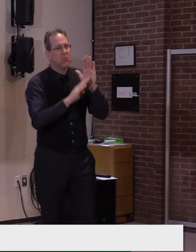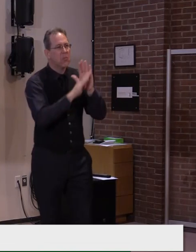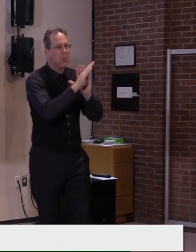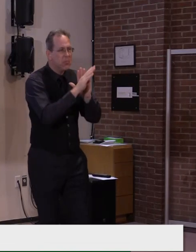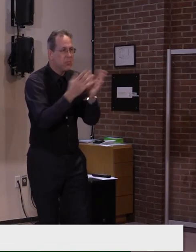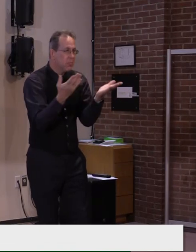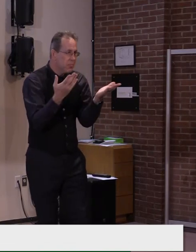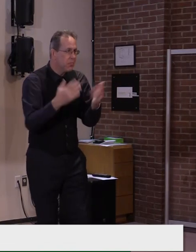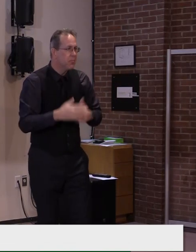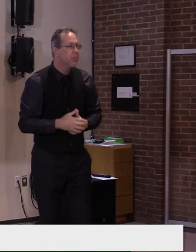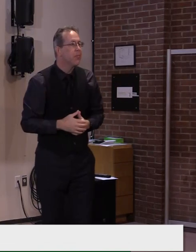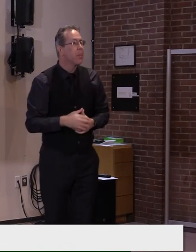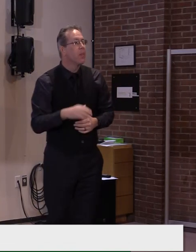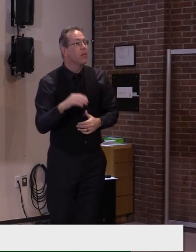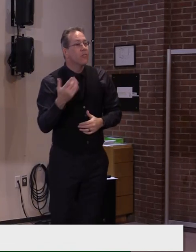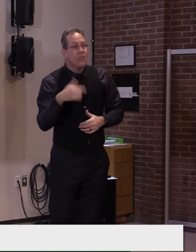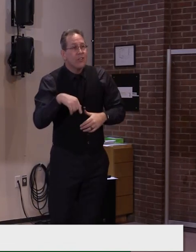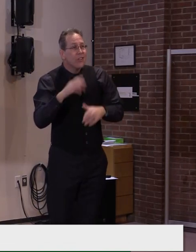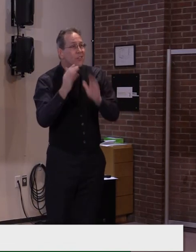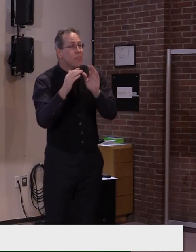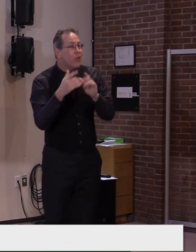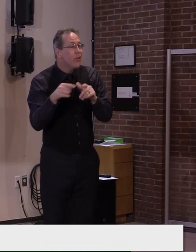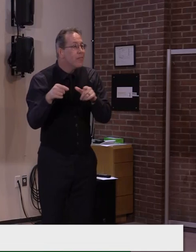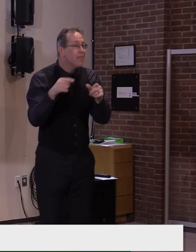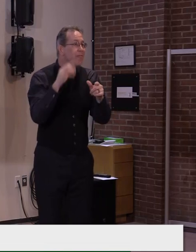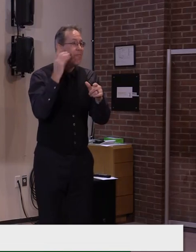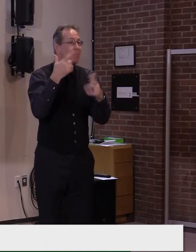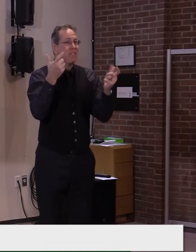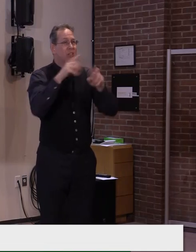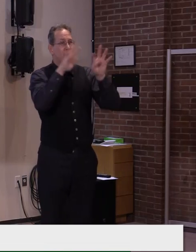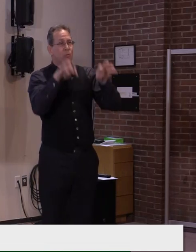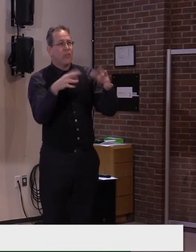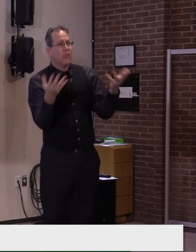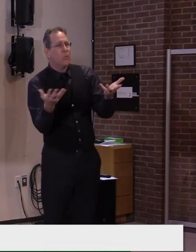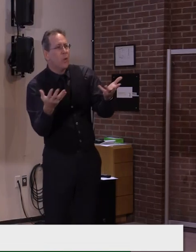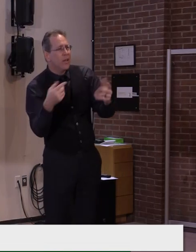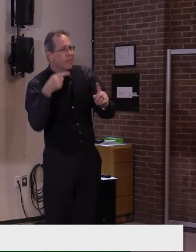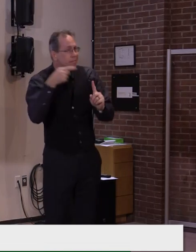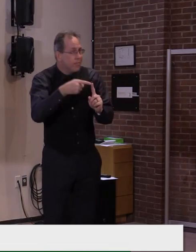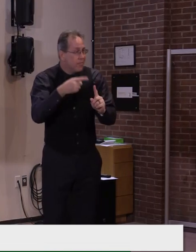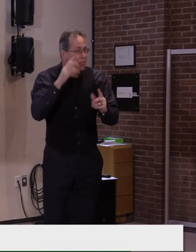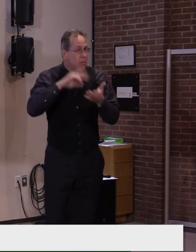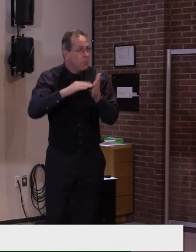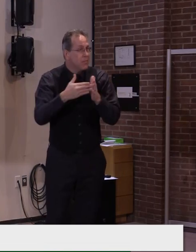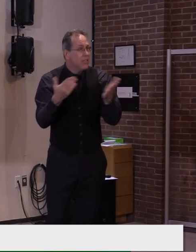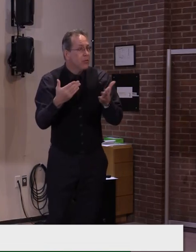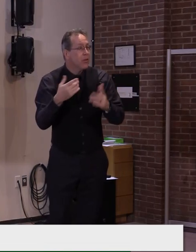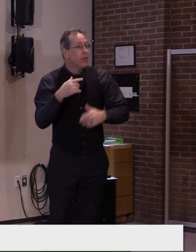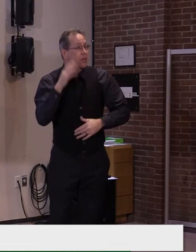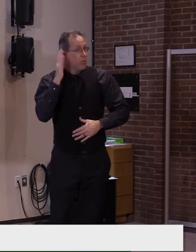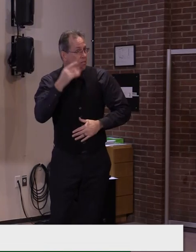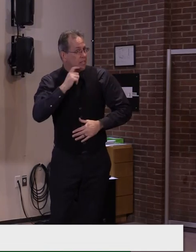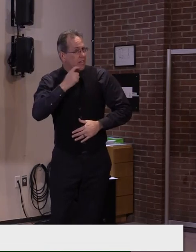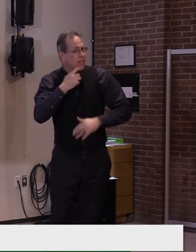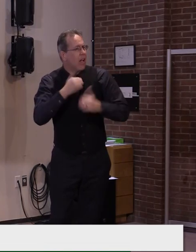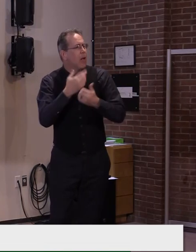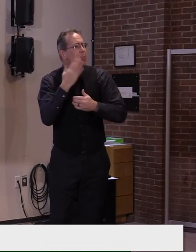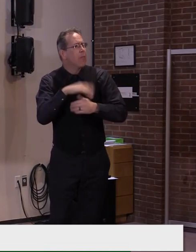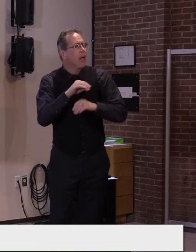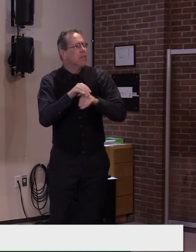United States and internationally, the big question is what will that mean for the most severe outcomes, for hospitalizations and